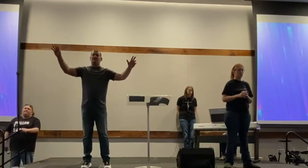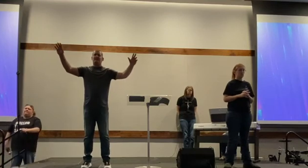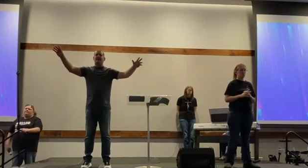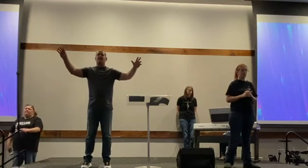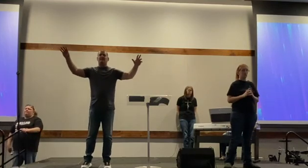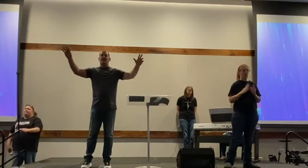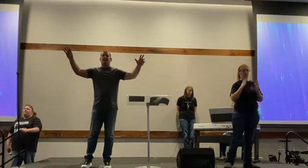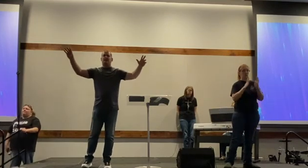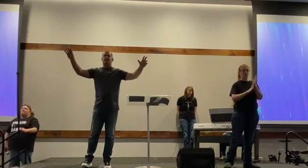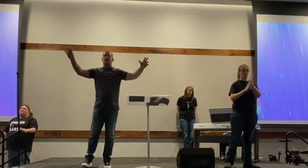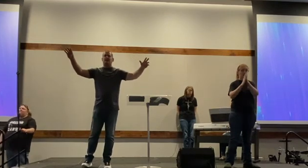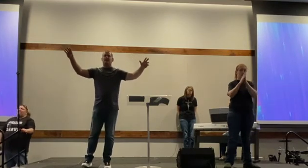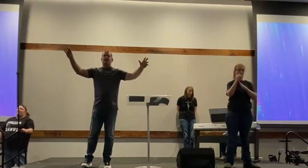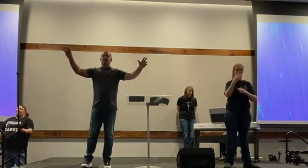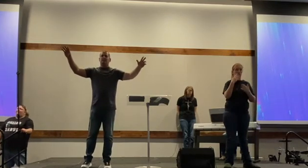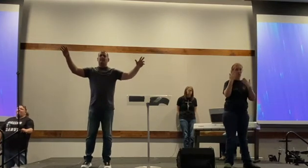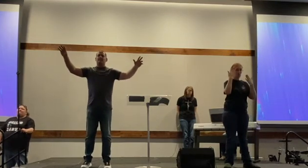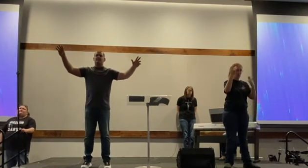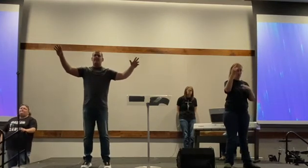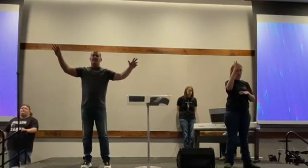Praise you, and I thank you, Father.